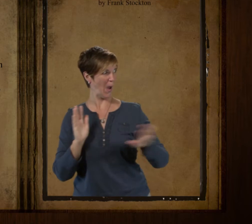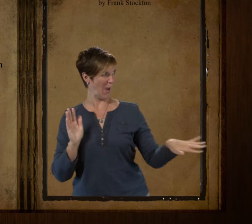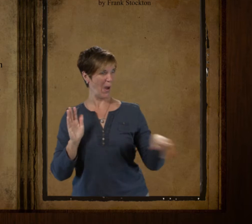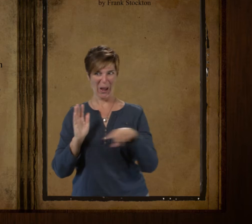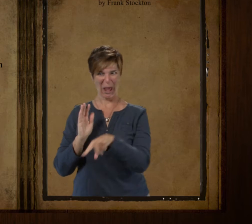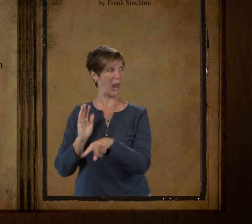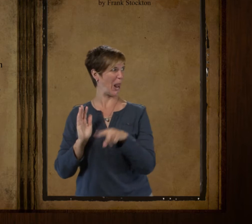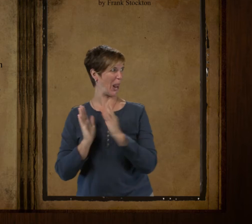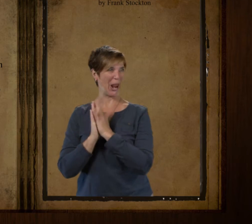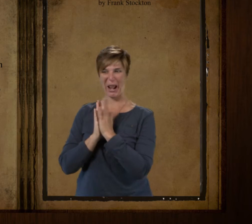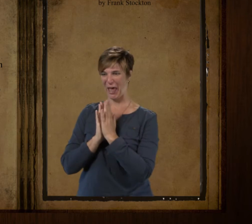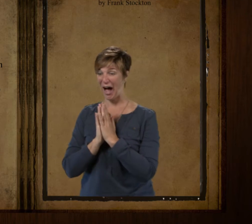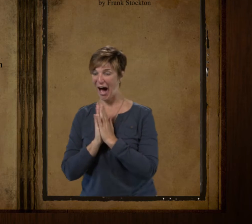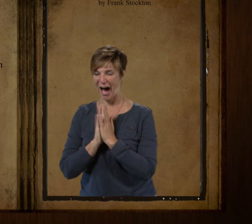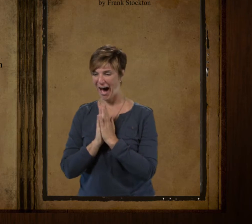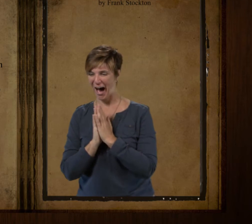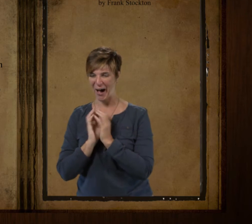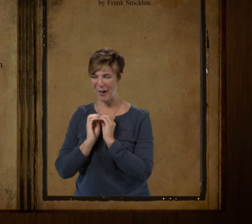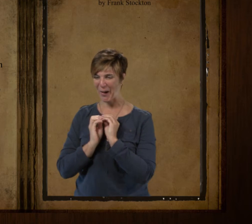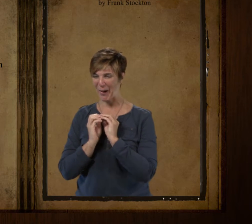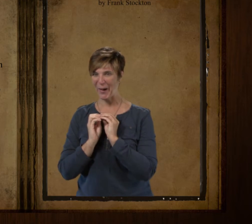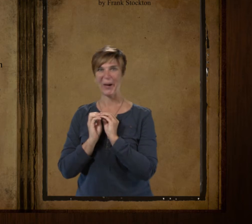were refined and cultured.